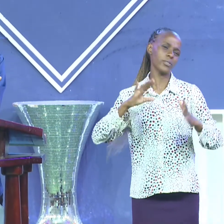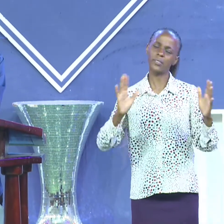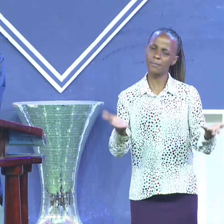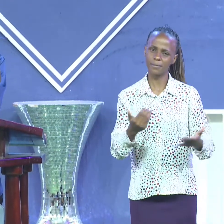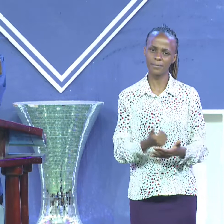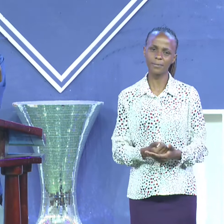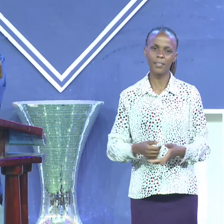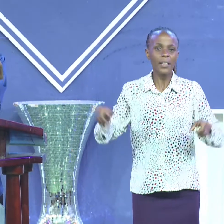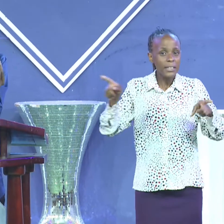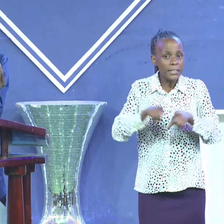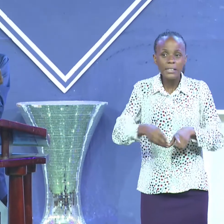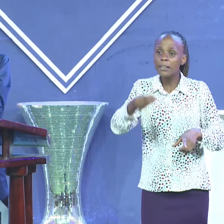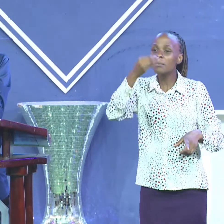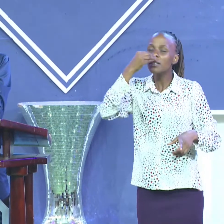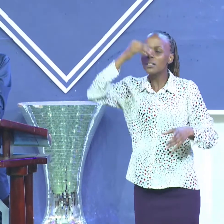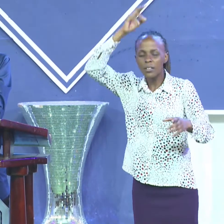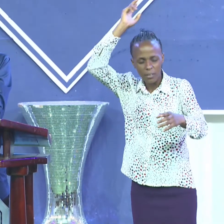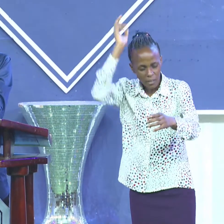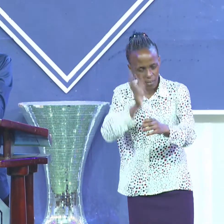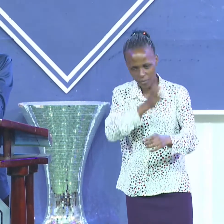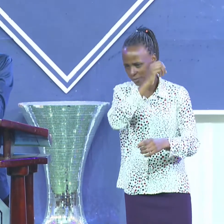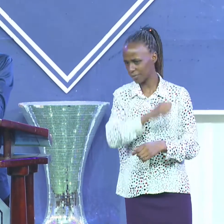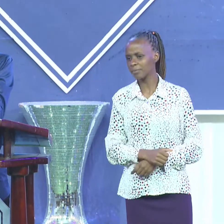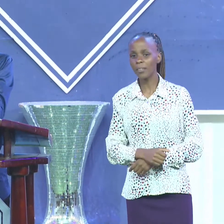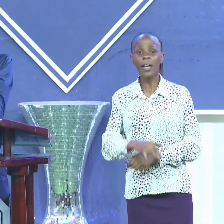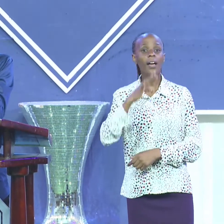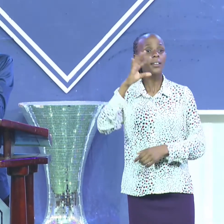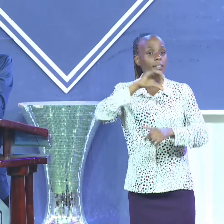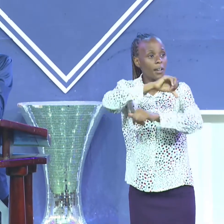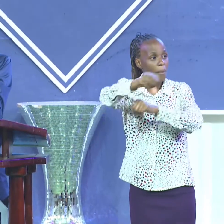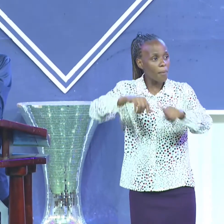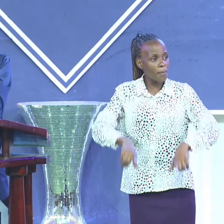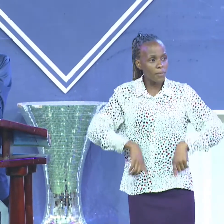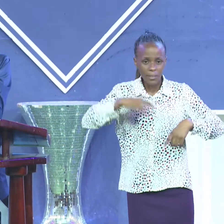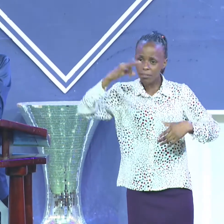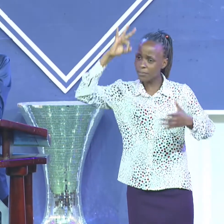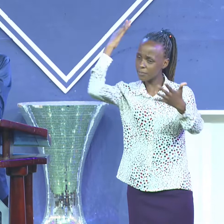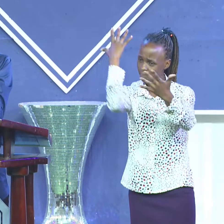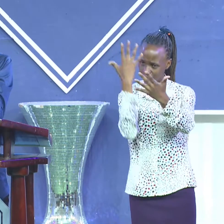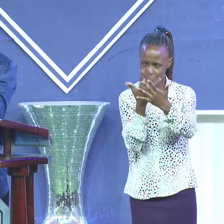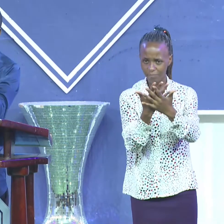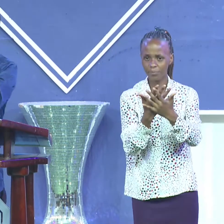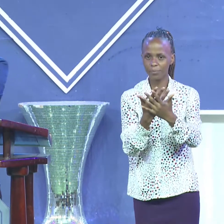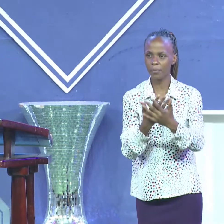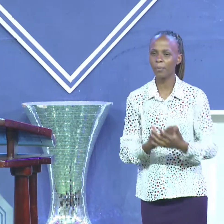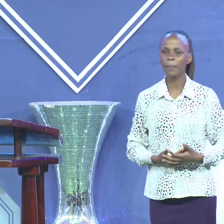new garment? Even eating was hard. Speaking about a life